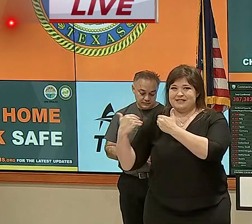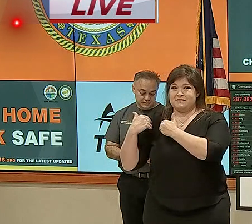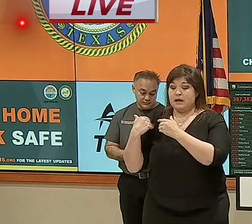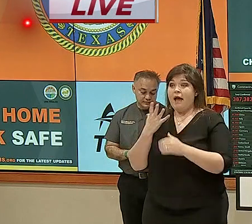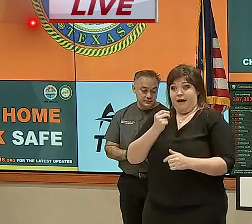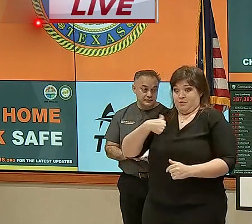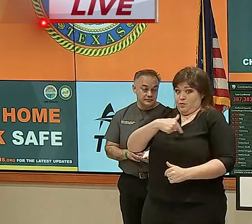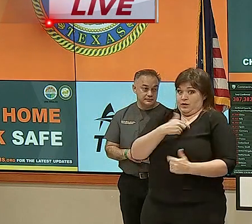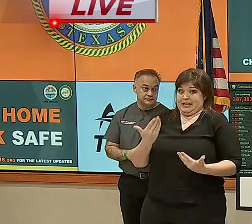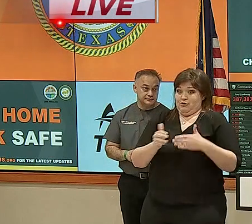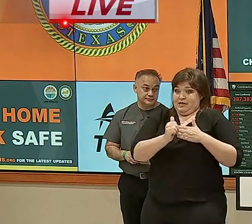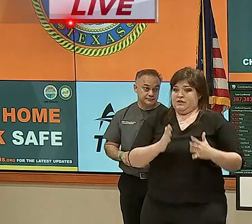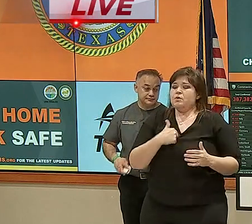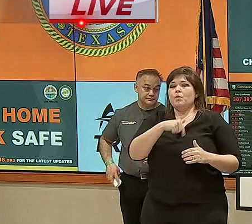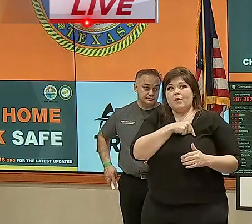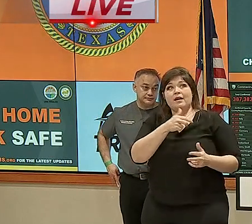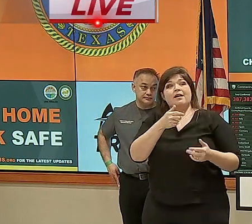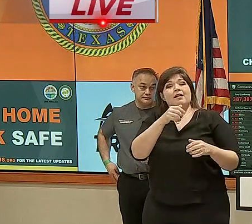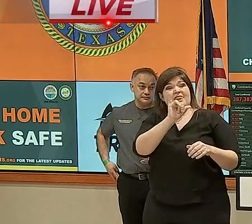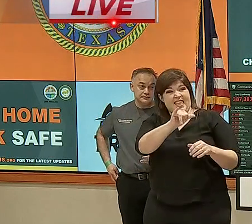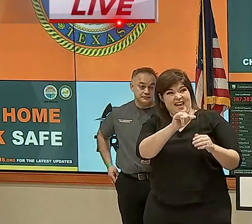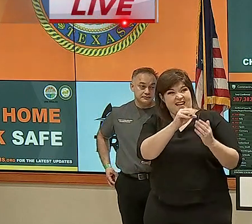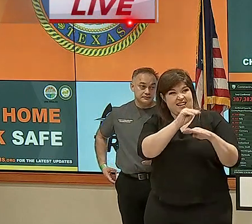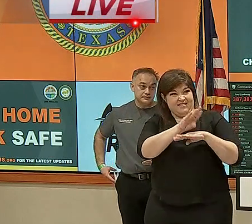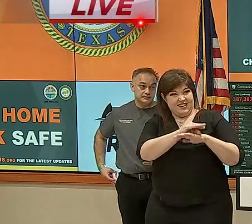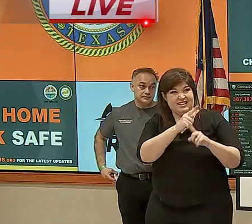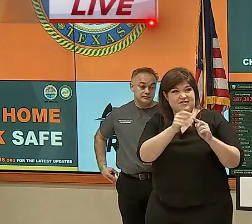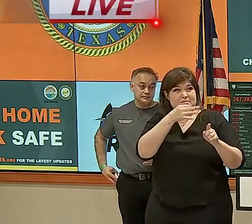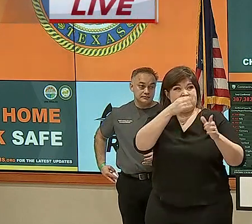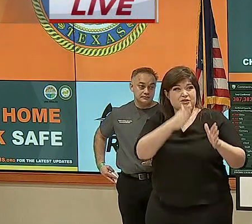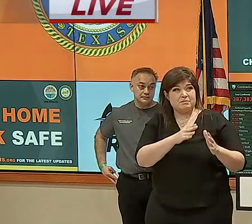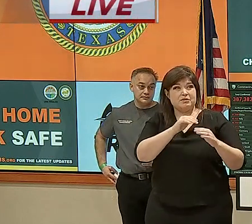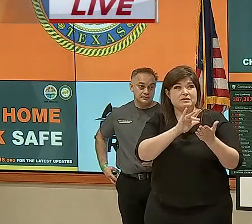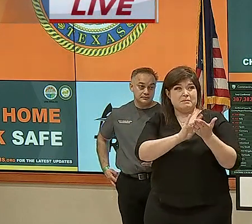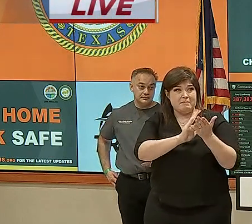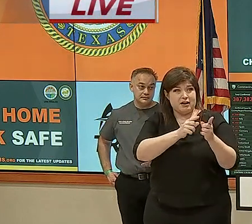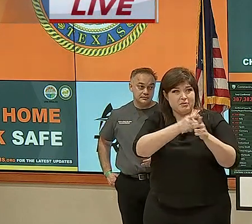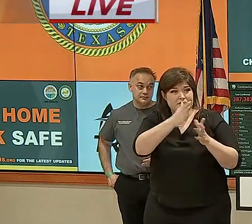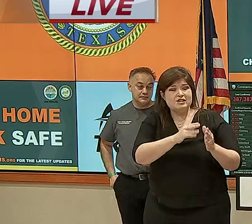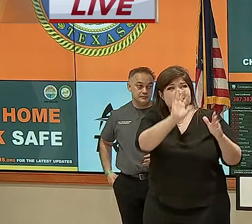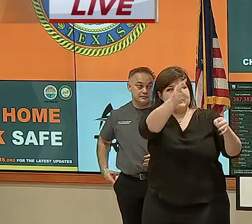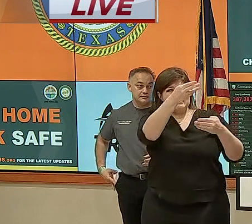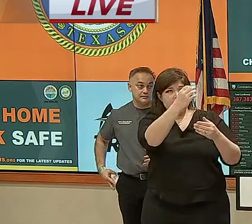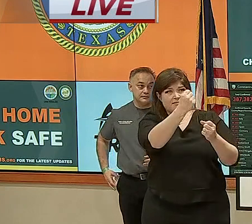leadership, to heed the advice of the experts and the medical professionals.